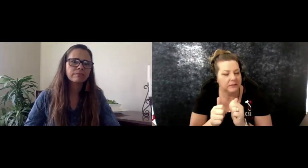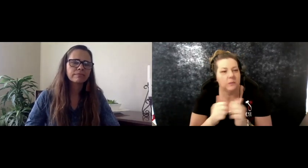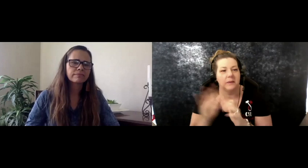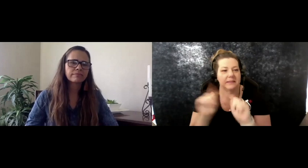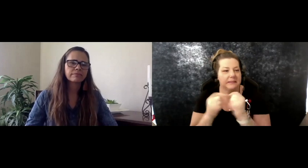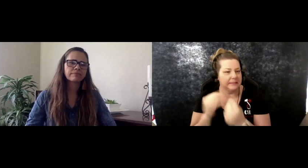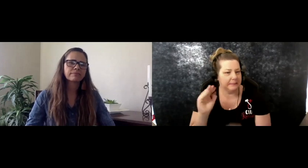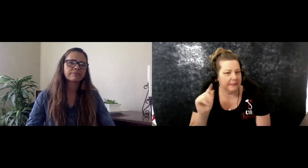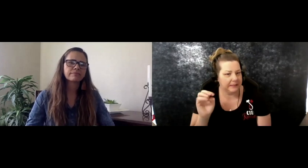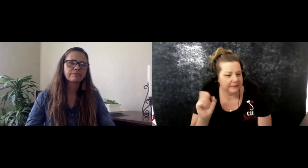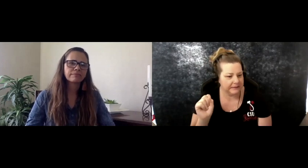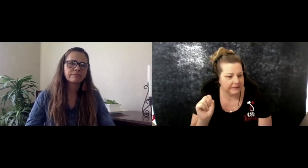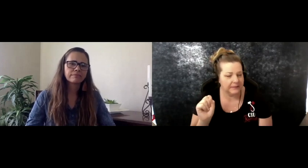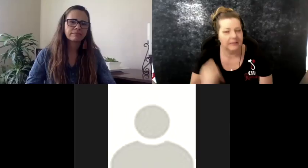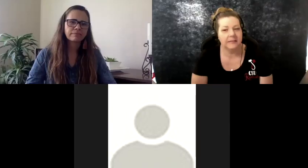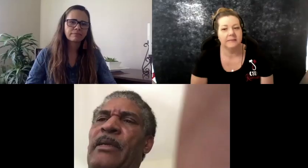teammates. Sorry.